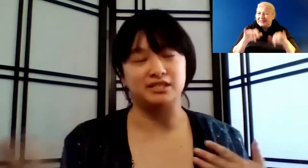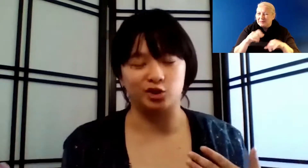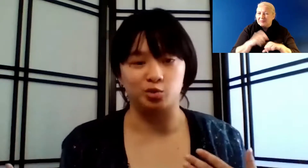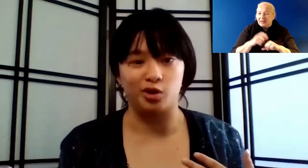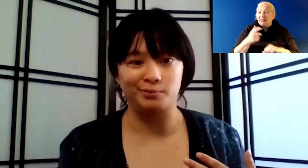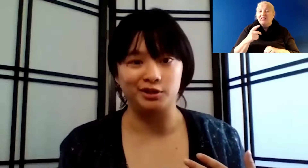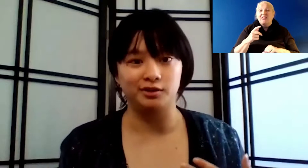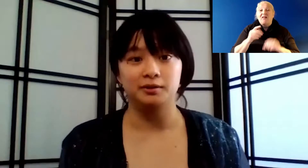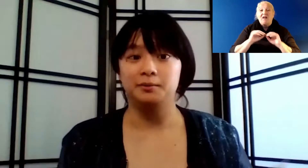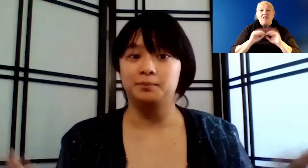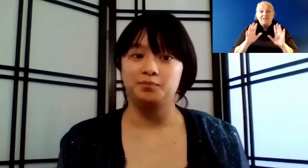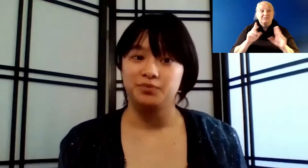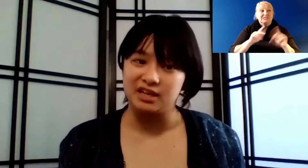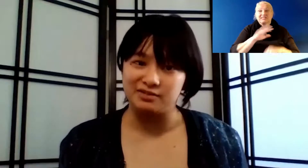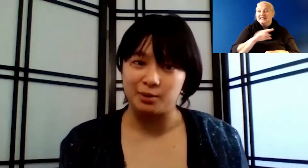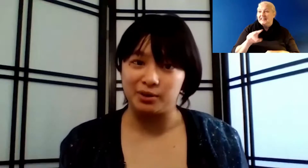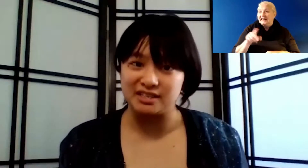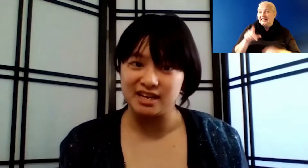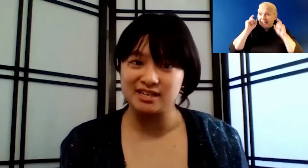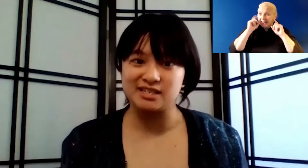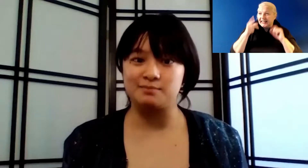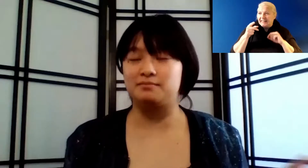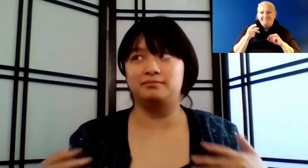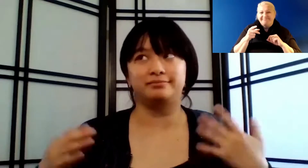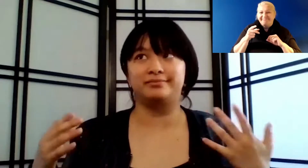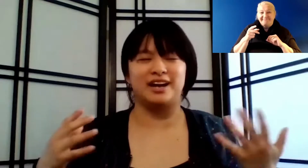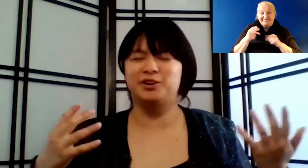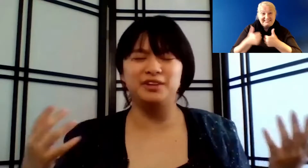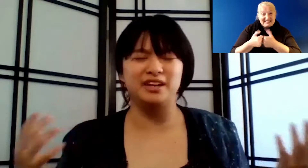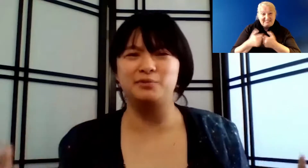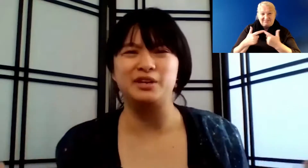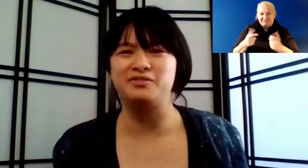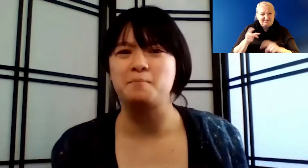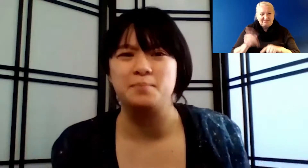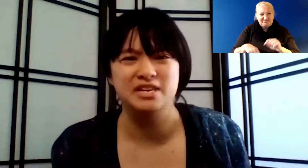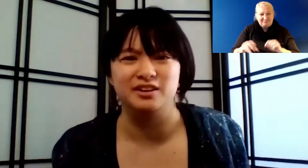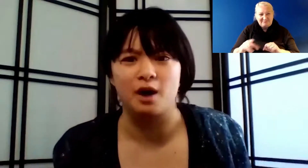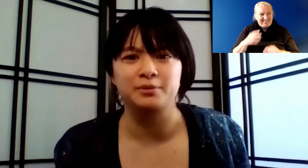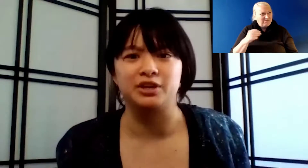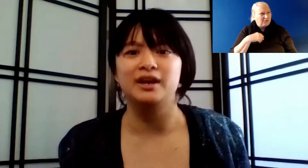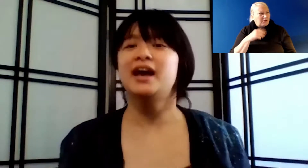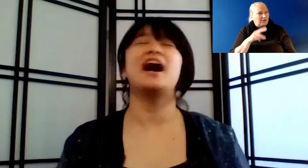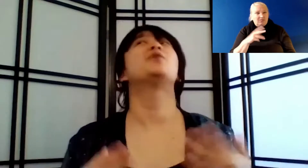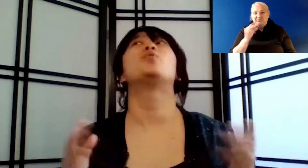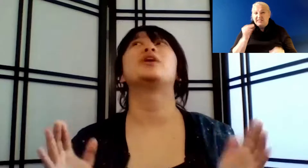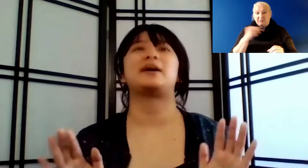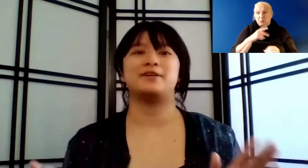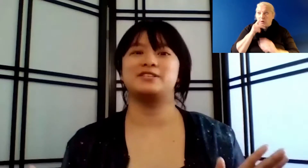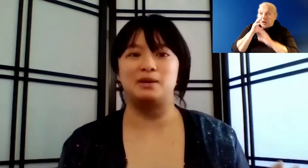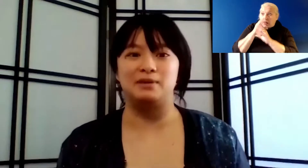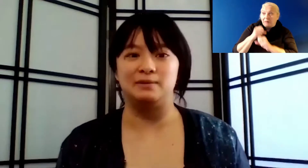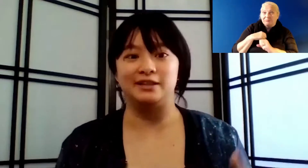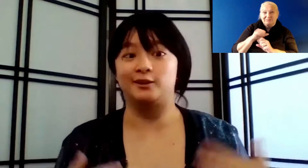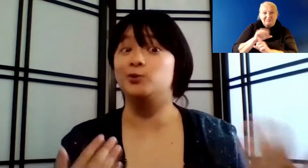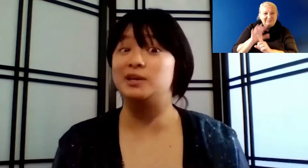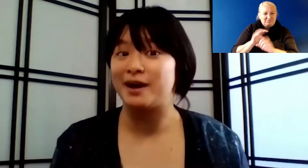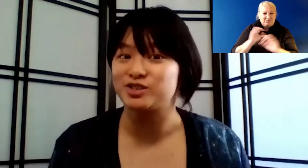sexual option. If I were in a dating sim, I don't think I would even be an option. I would at best maybe be the kooky best